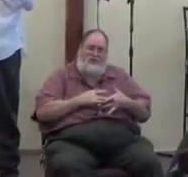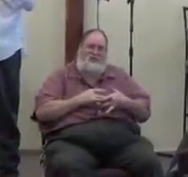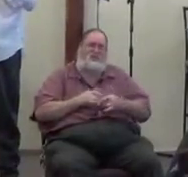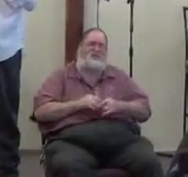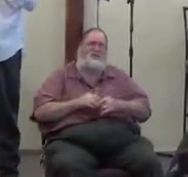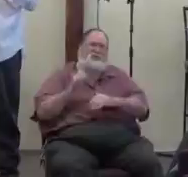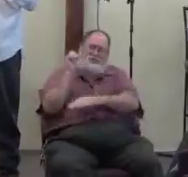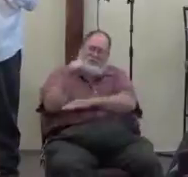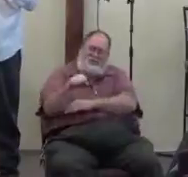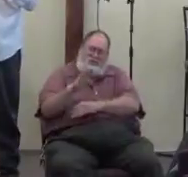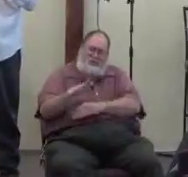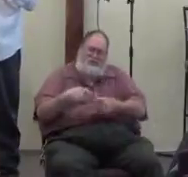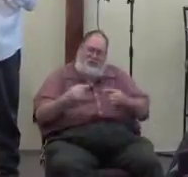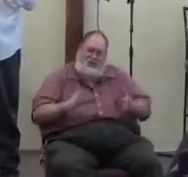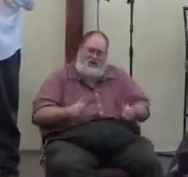those rascals.